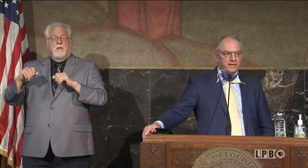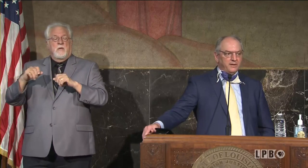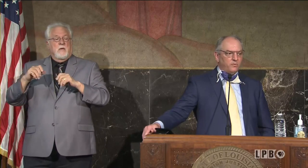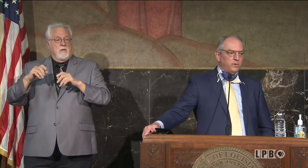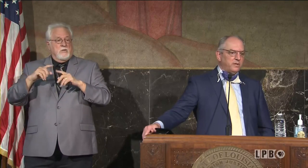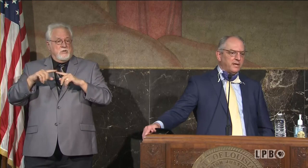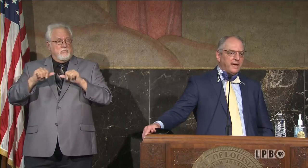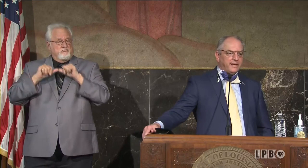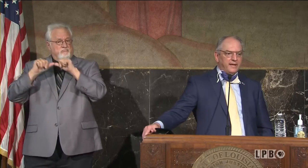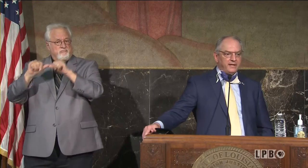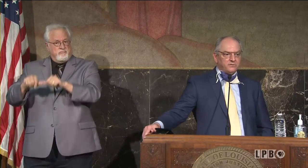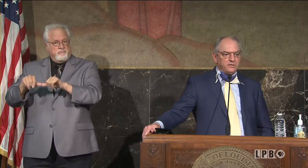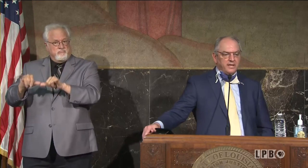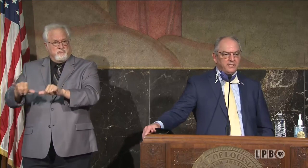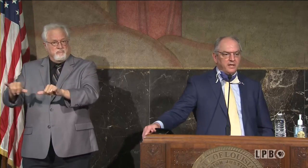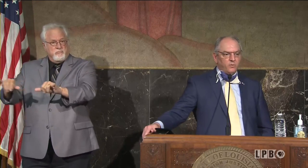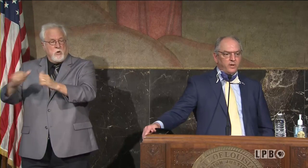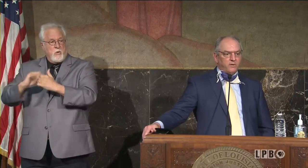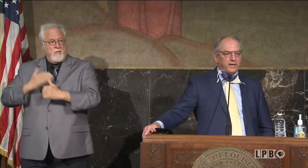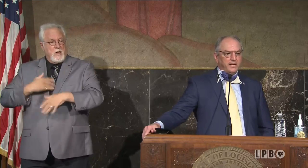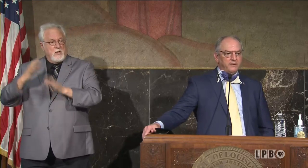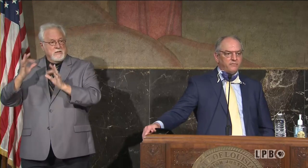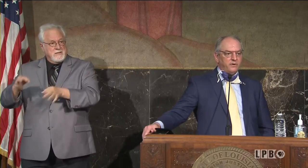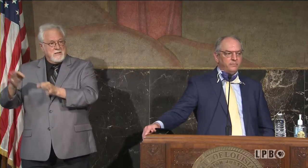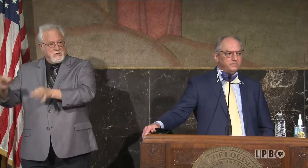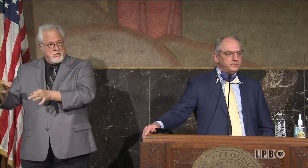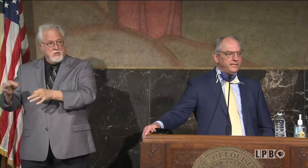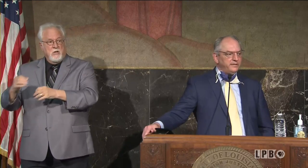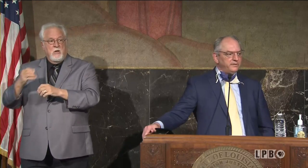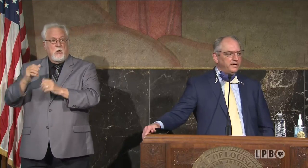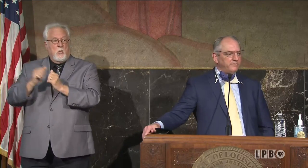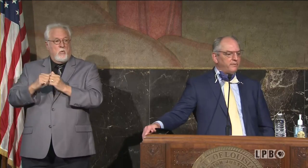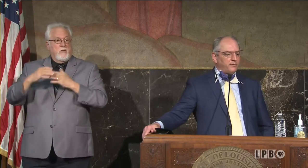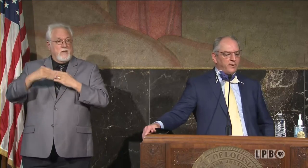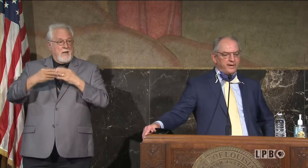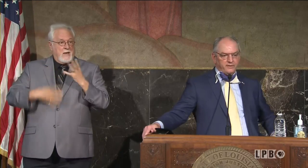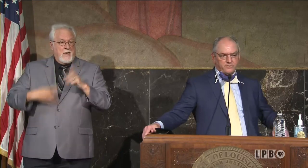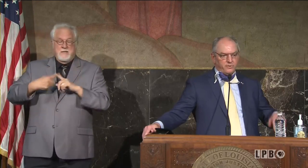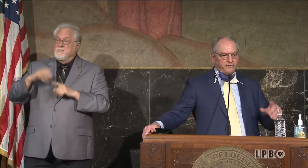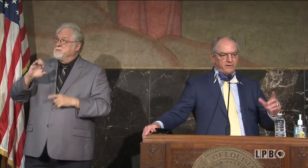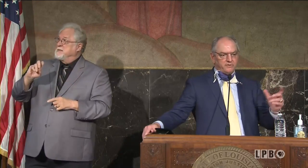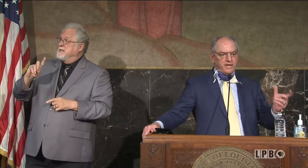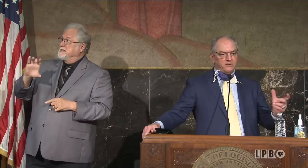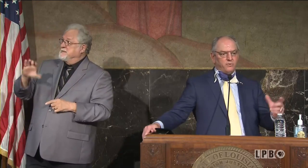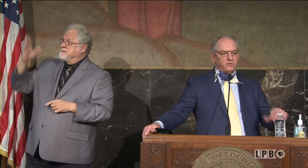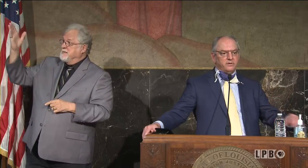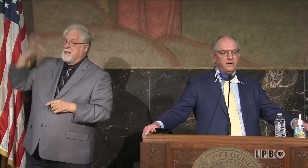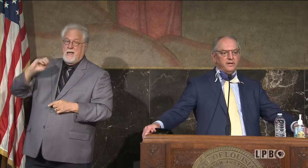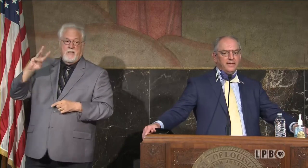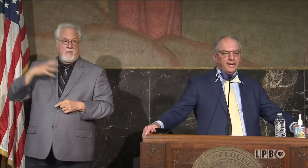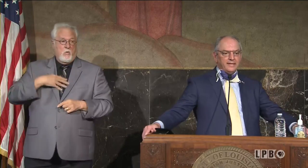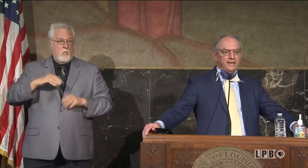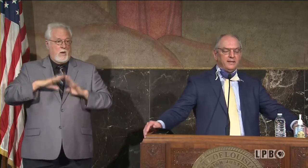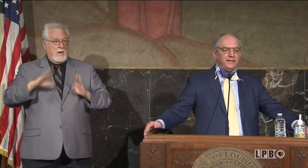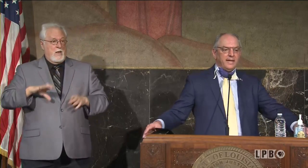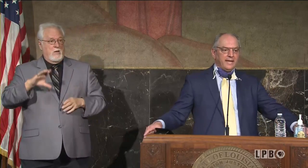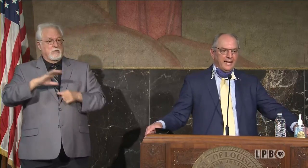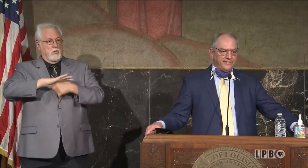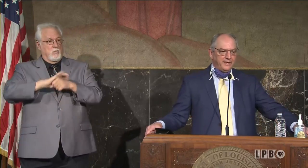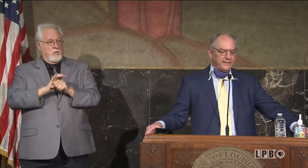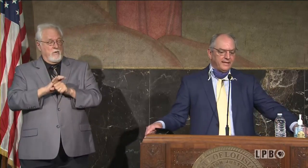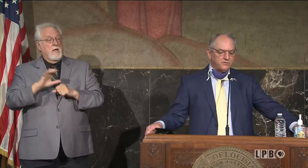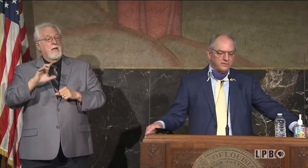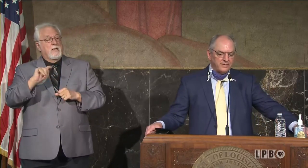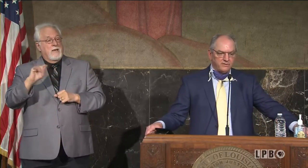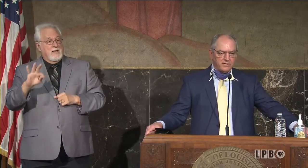decision making with the guidelines that we are getting from CDC and from the White House Coronavirus Task Force. At the end of the day,